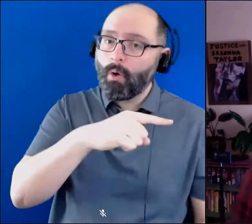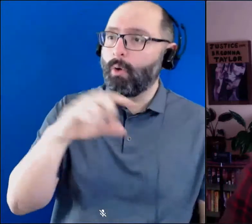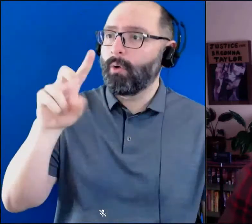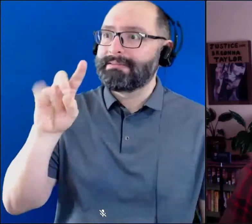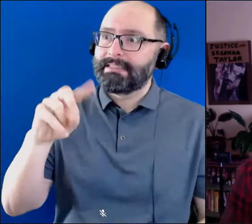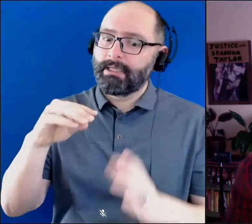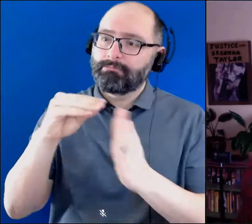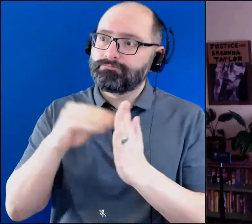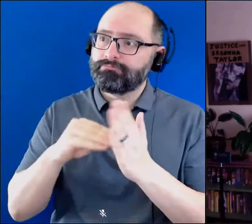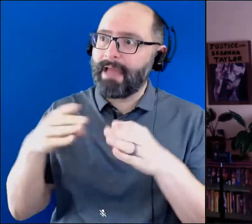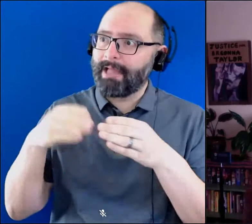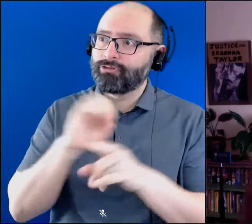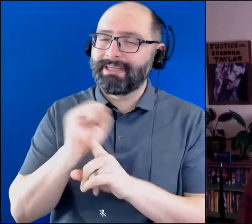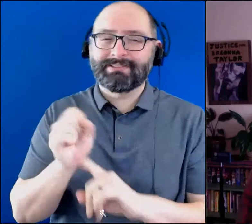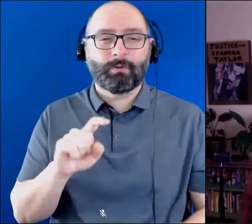Okay.